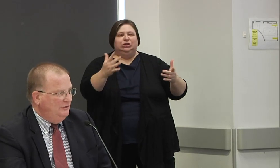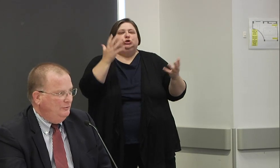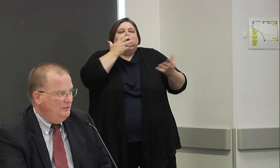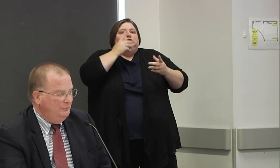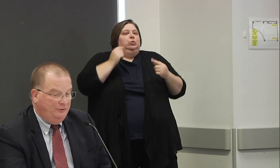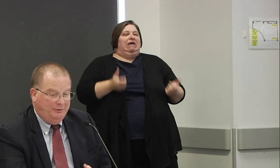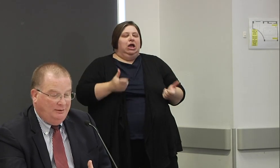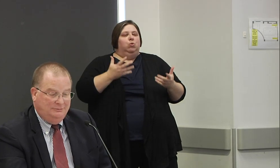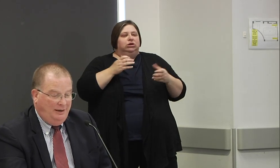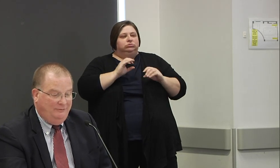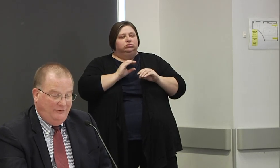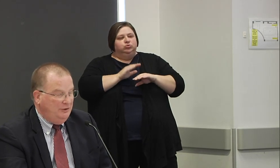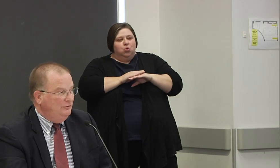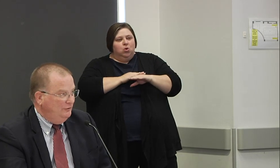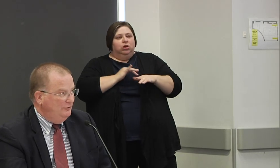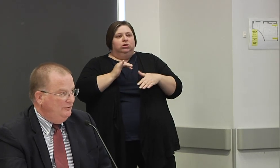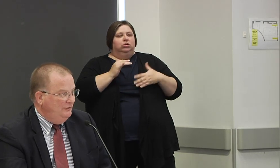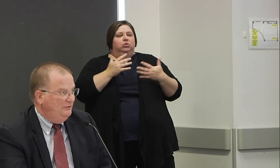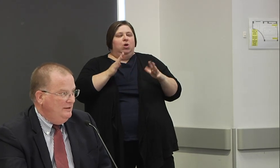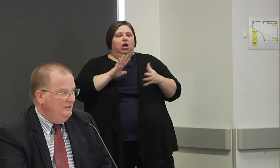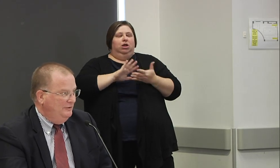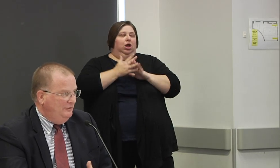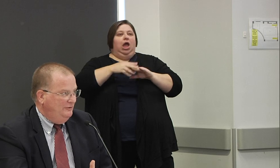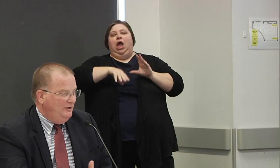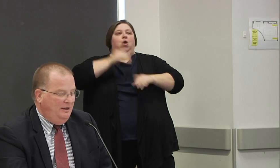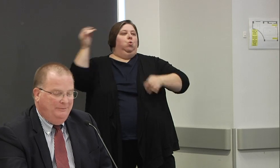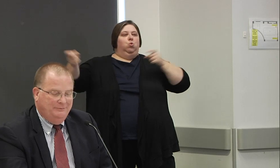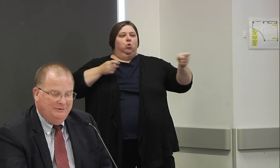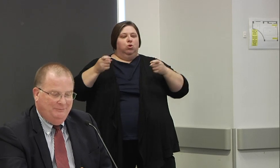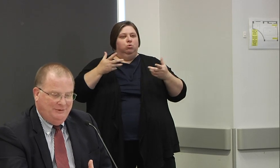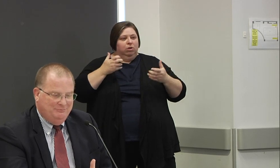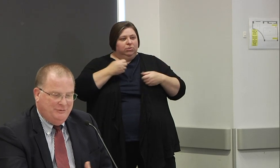away from us. But I'm very concerned. This is